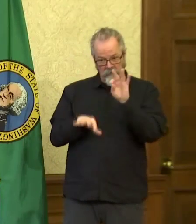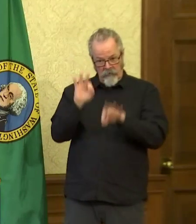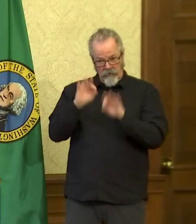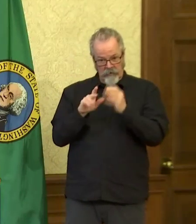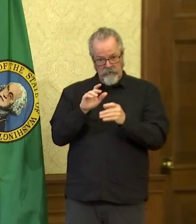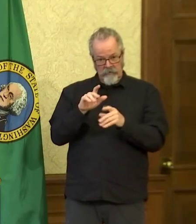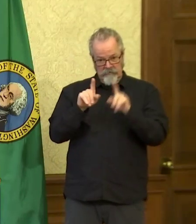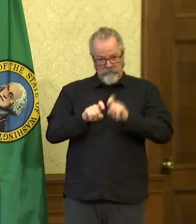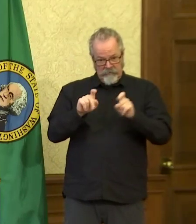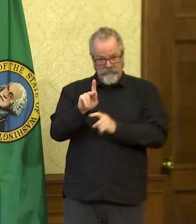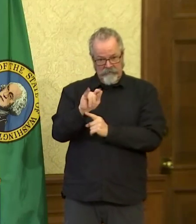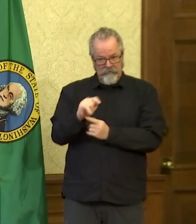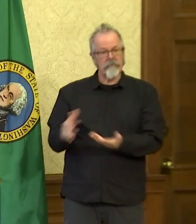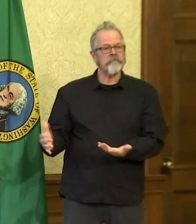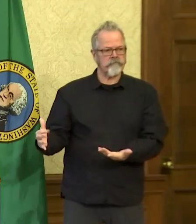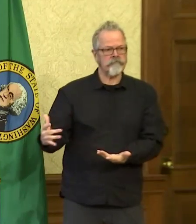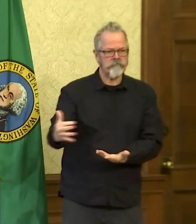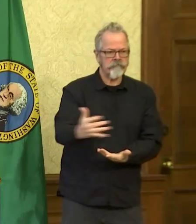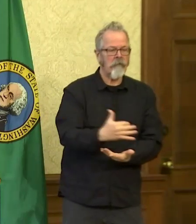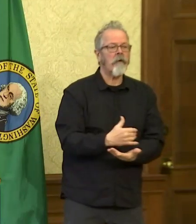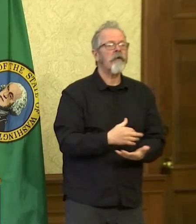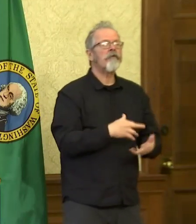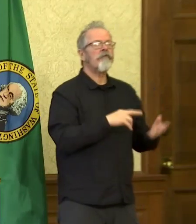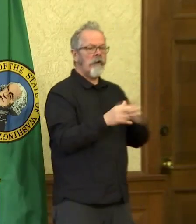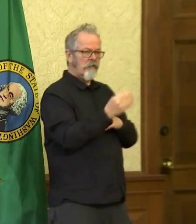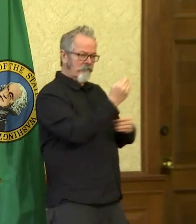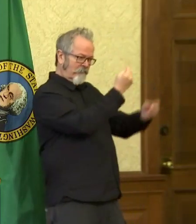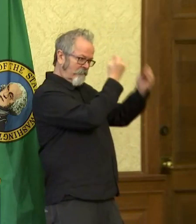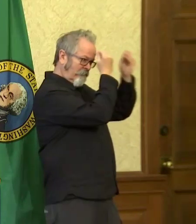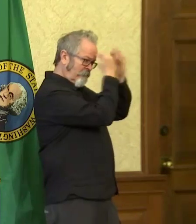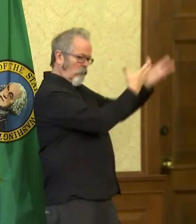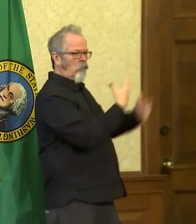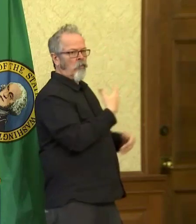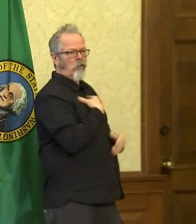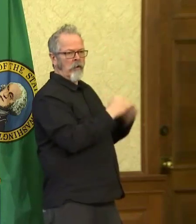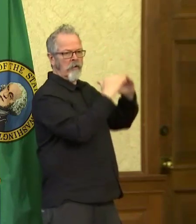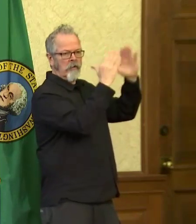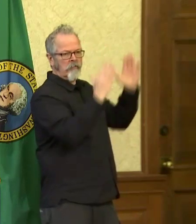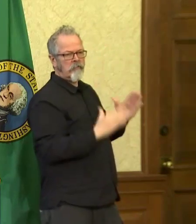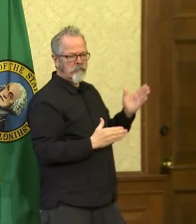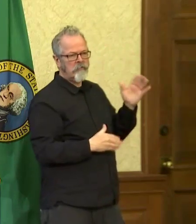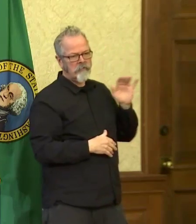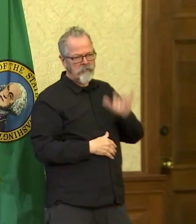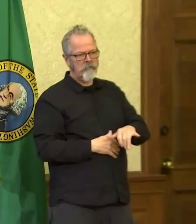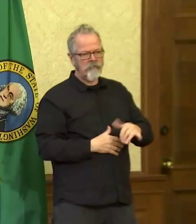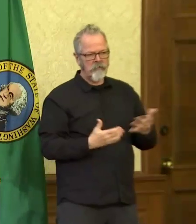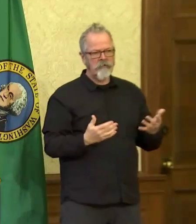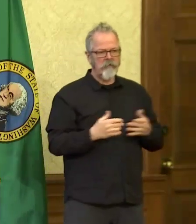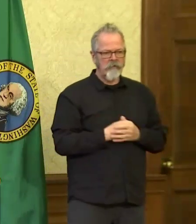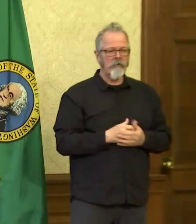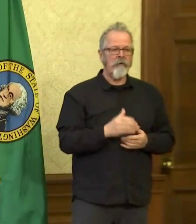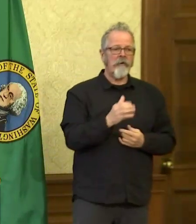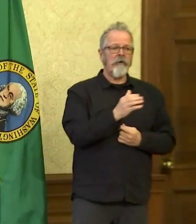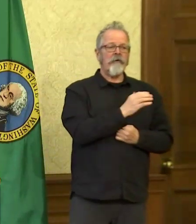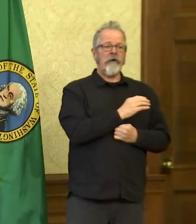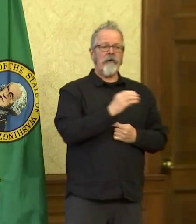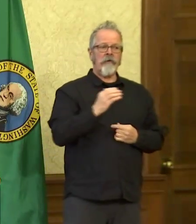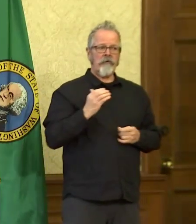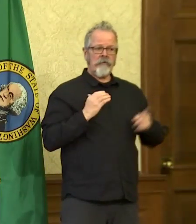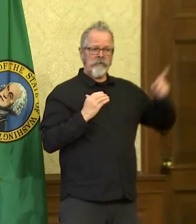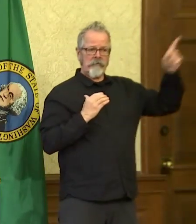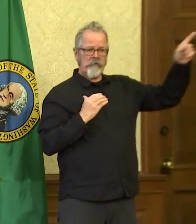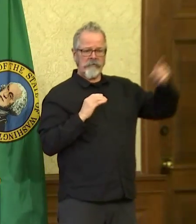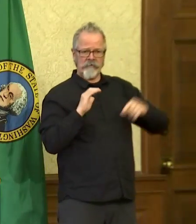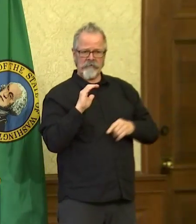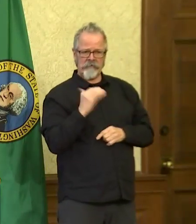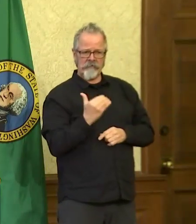good things to help us financially with that, which we appreciate. But the problem really is less financial and more physical